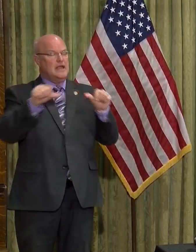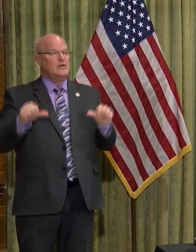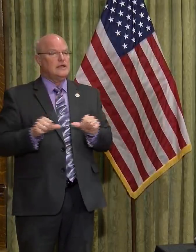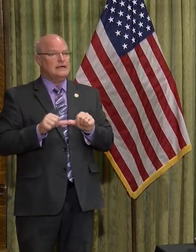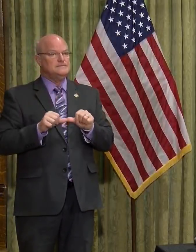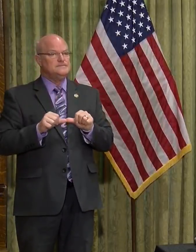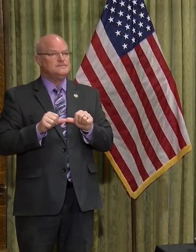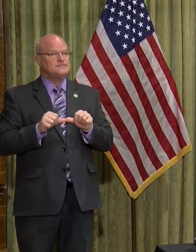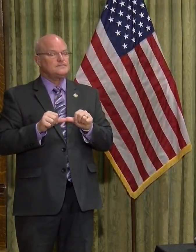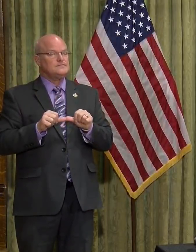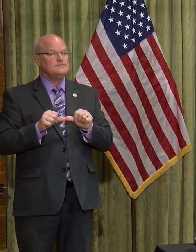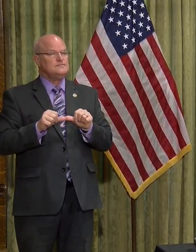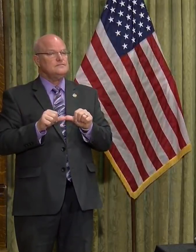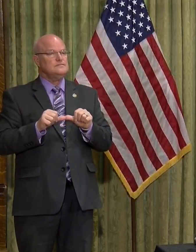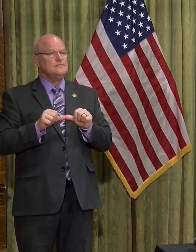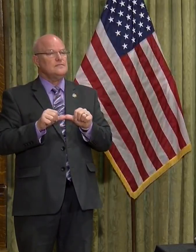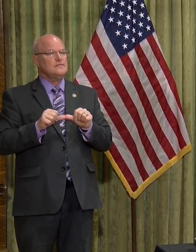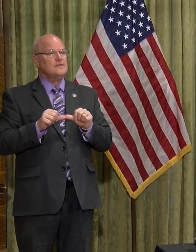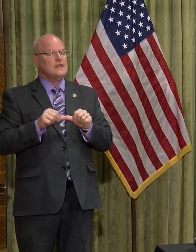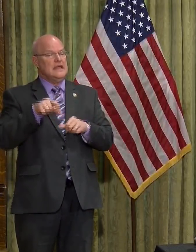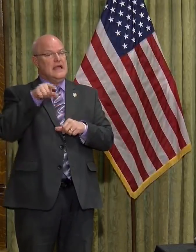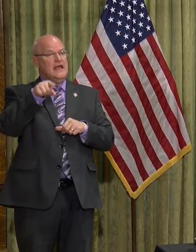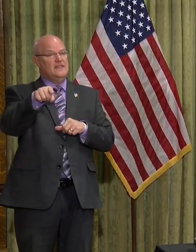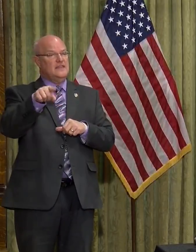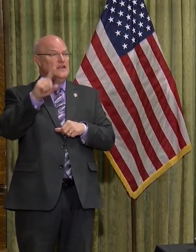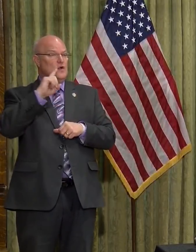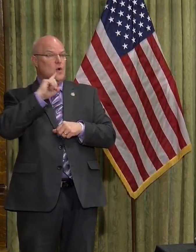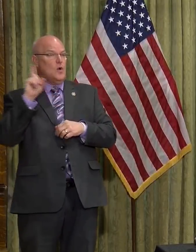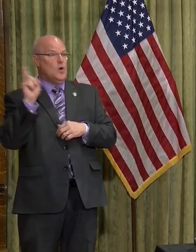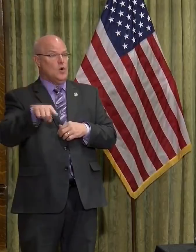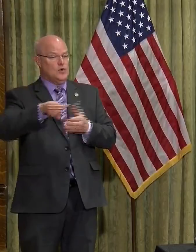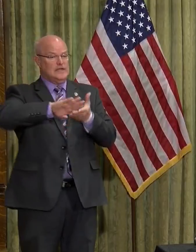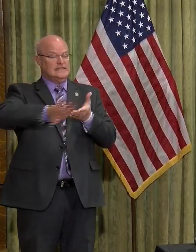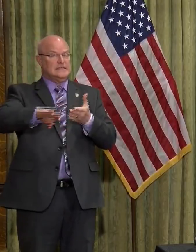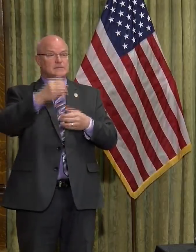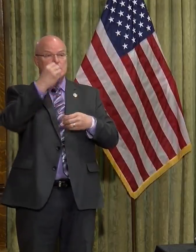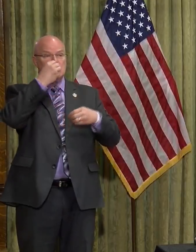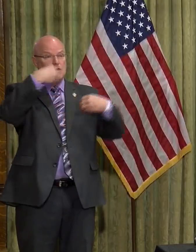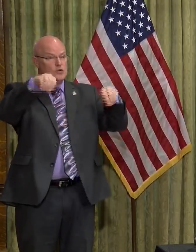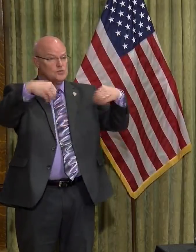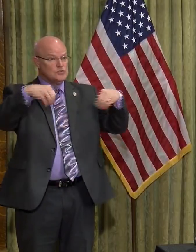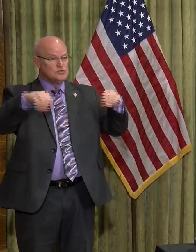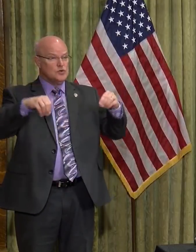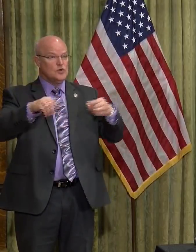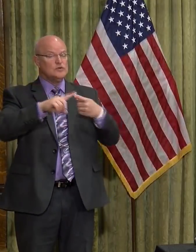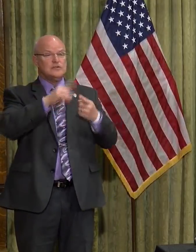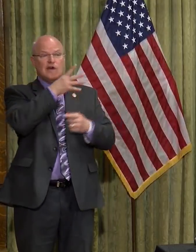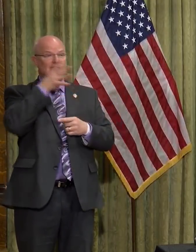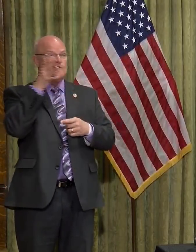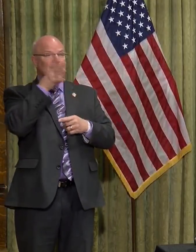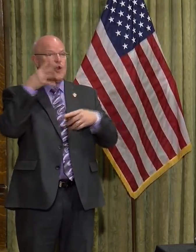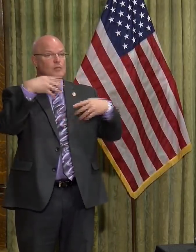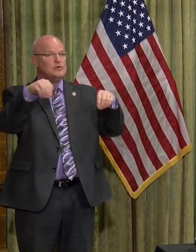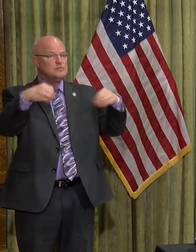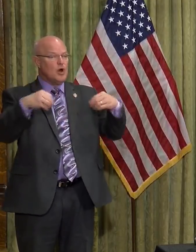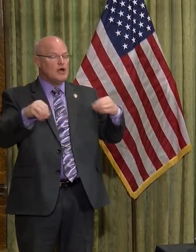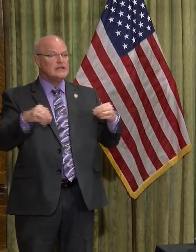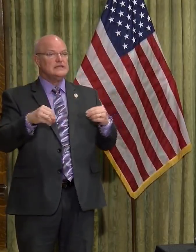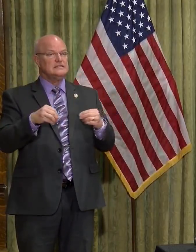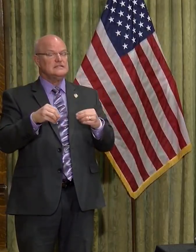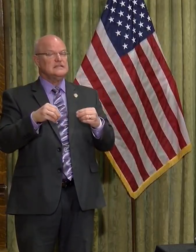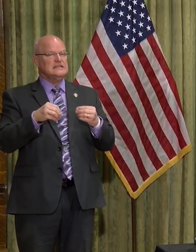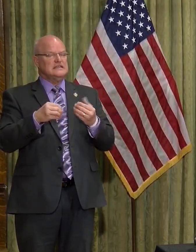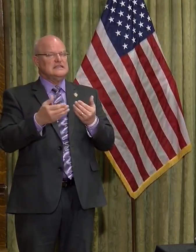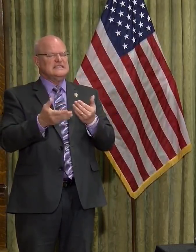area, their executive order exempts grocery stores, farmers markets,